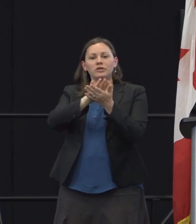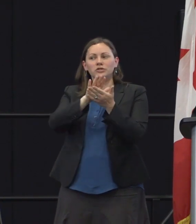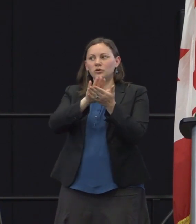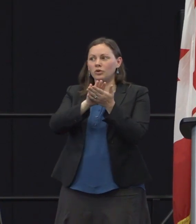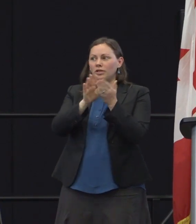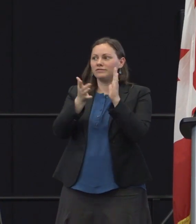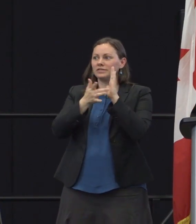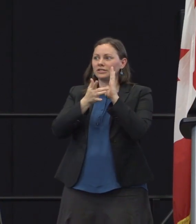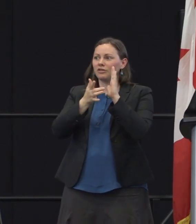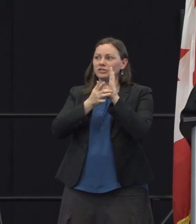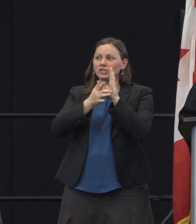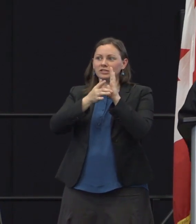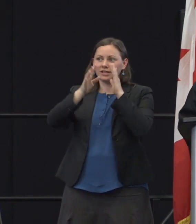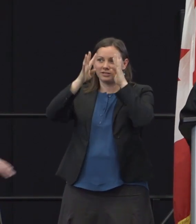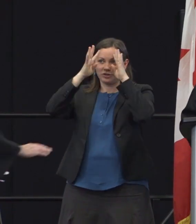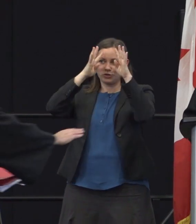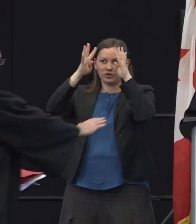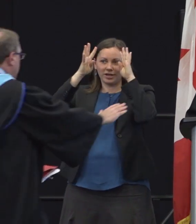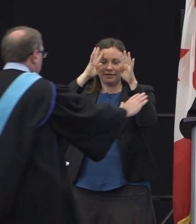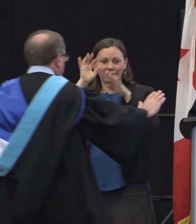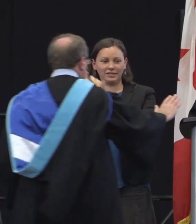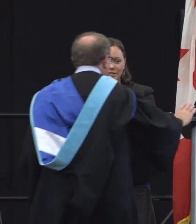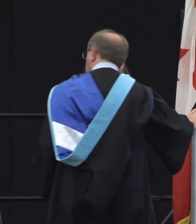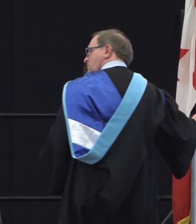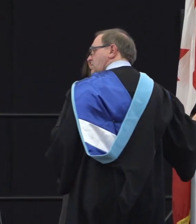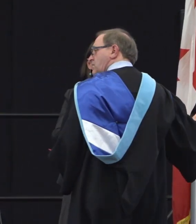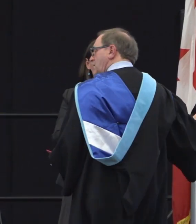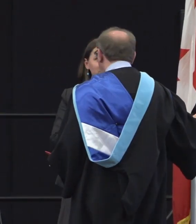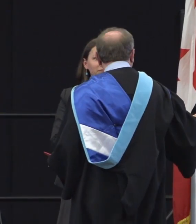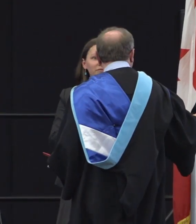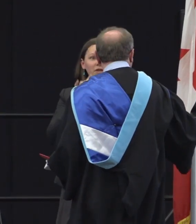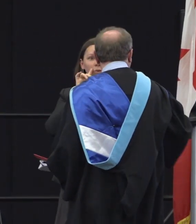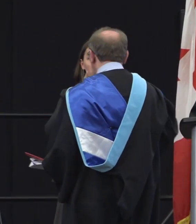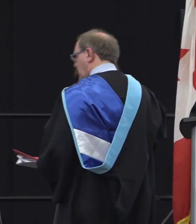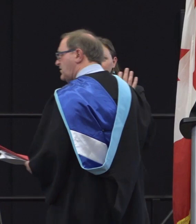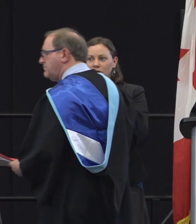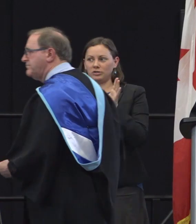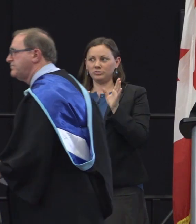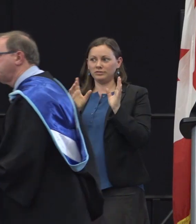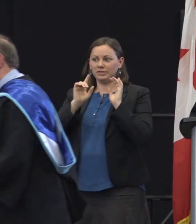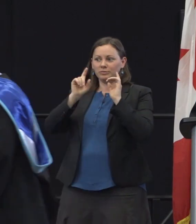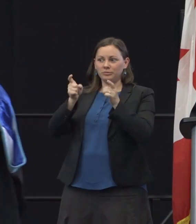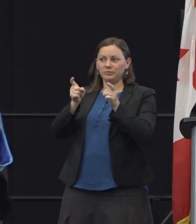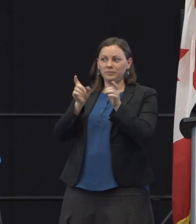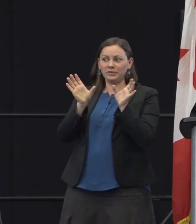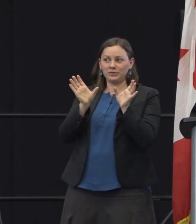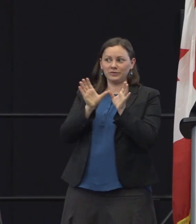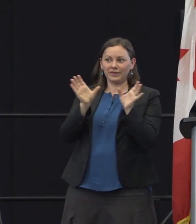Industries. We will now begin the presentations of certificates